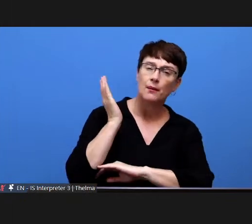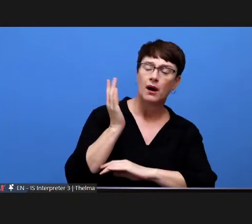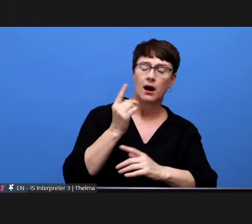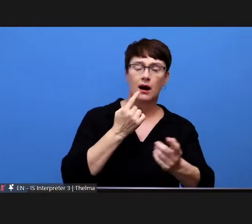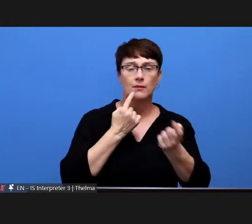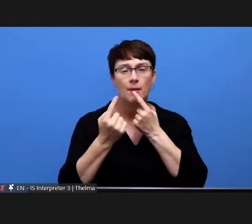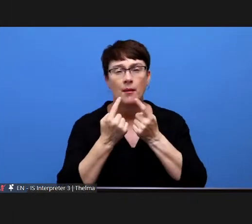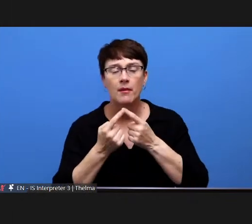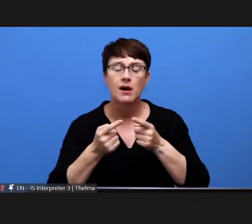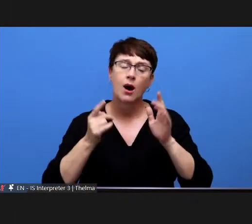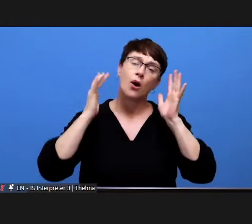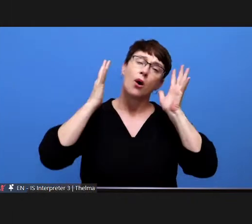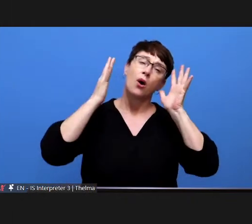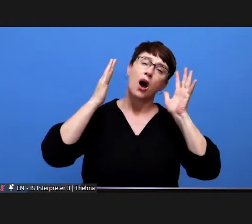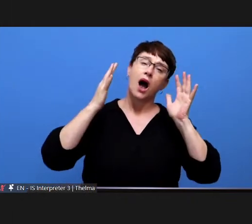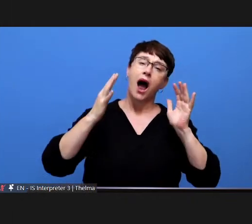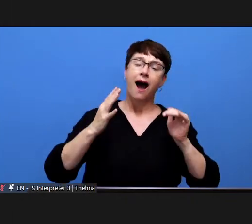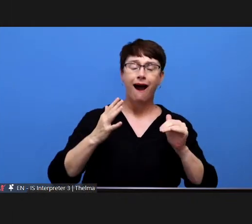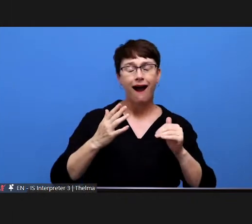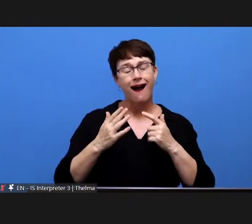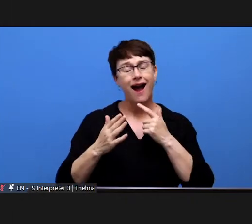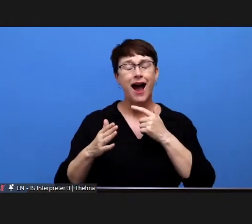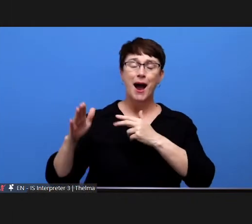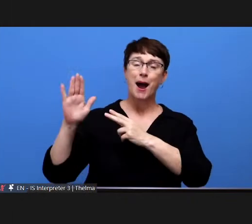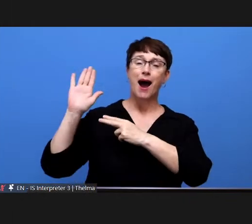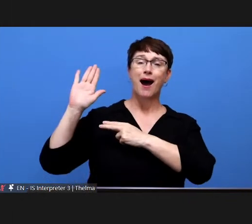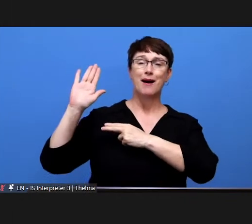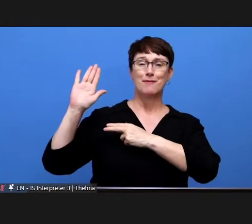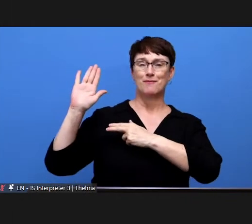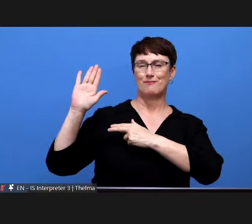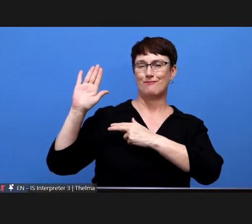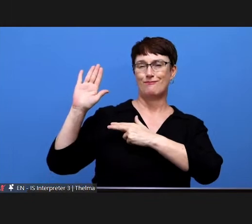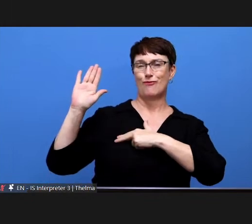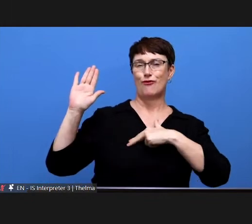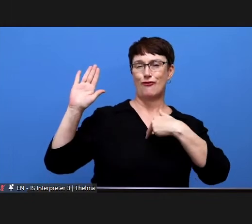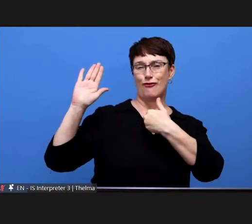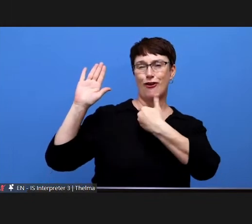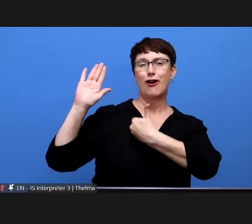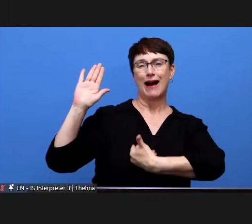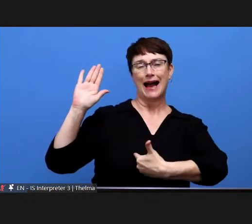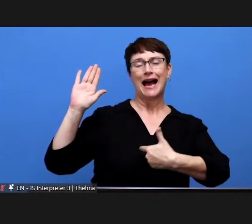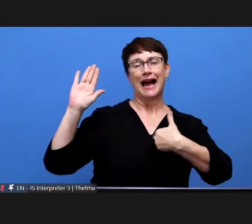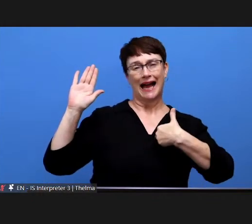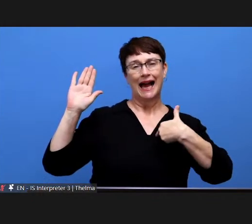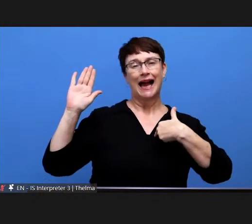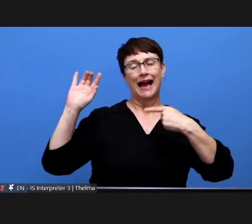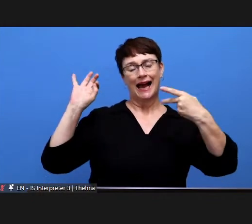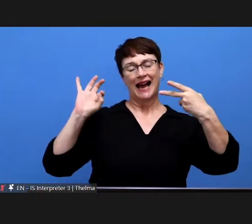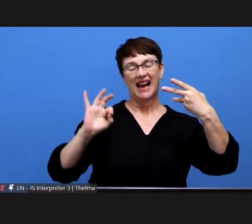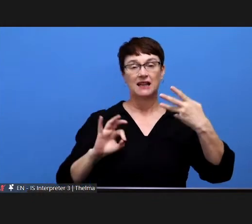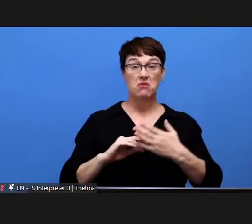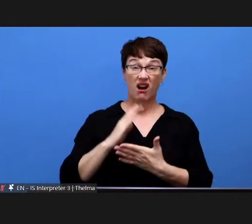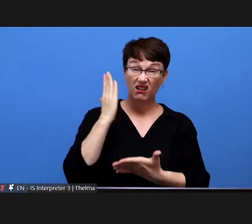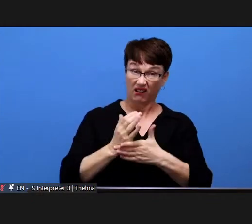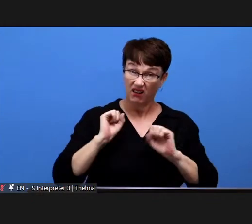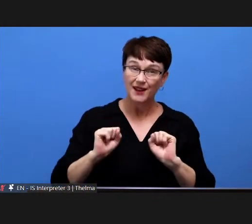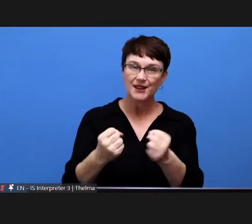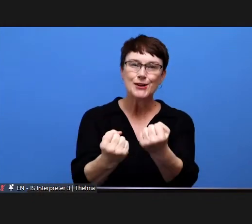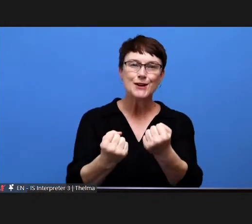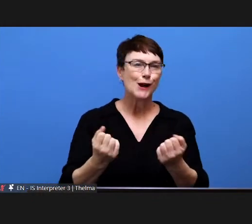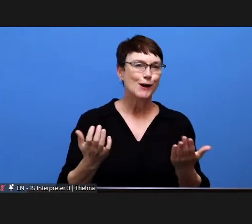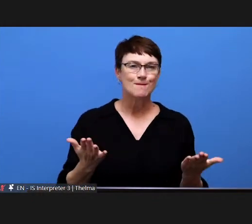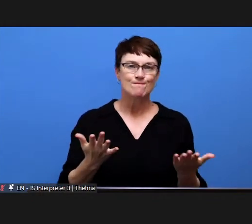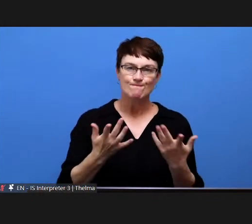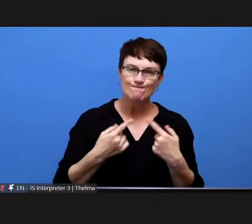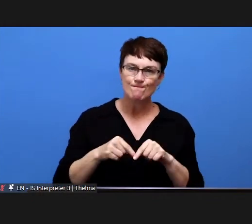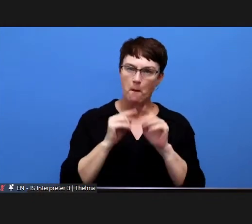and implementation frameworks for us to take stock as we move this conversation forward, that would really help to ensure that we are